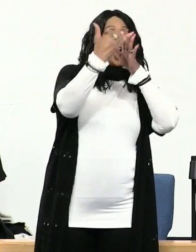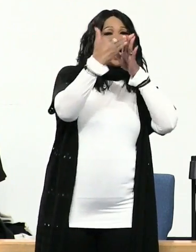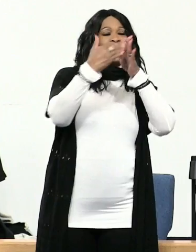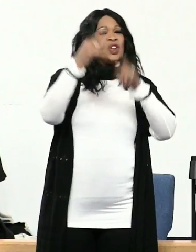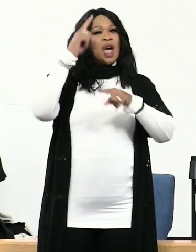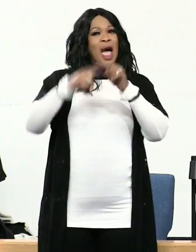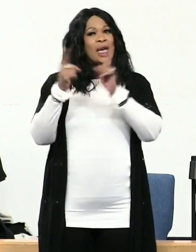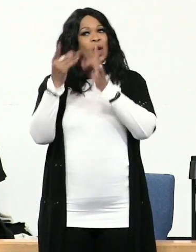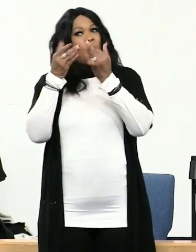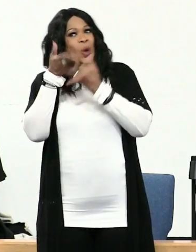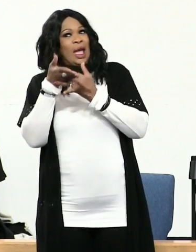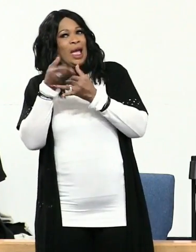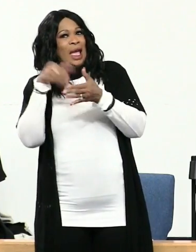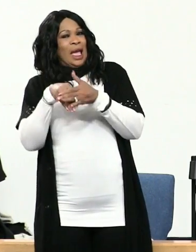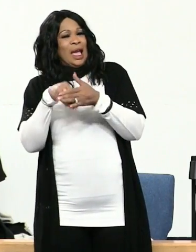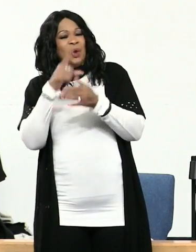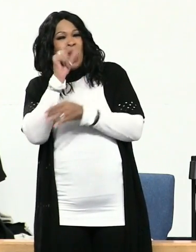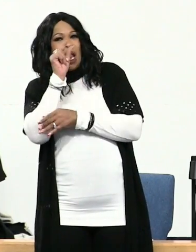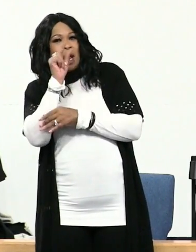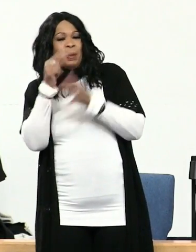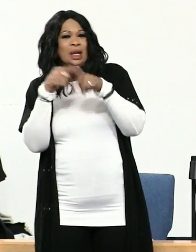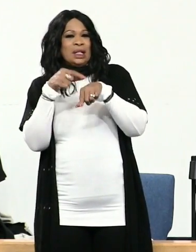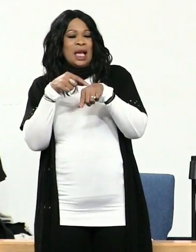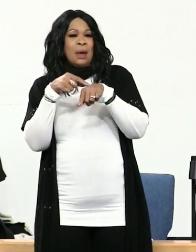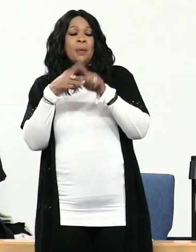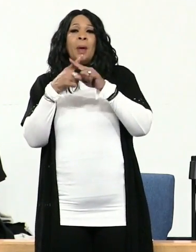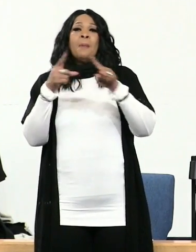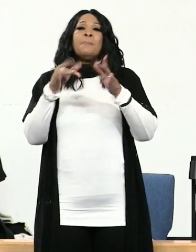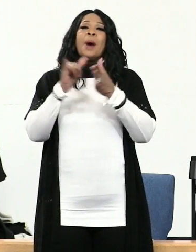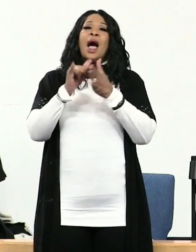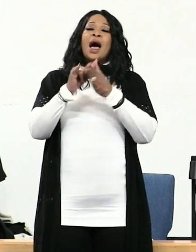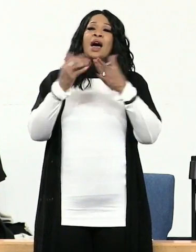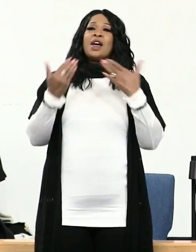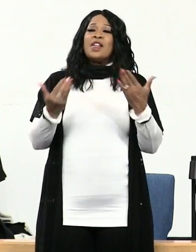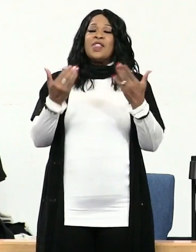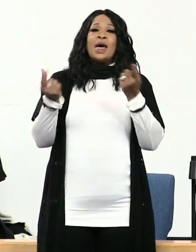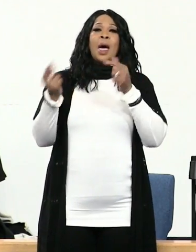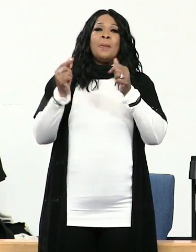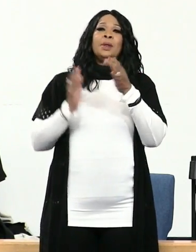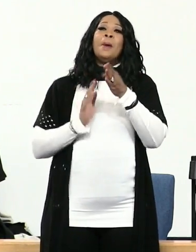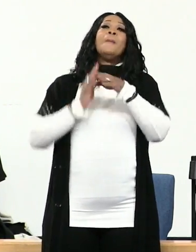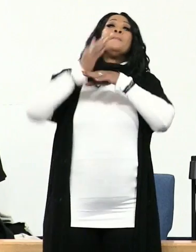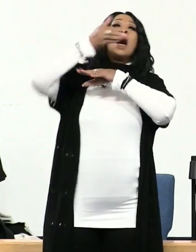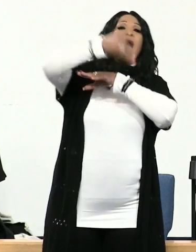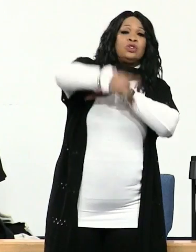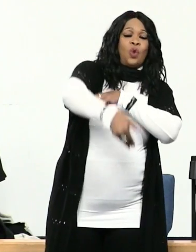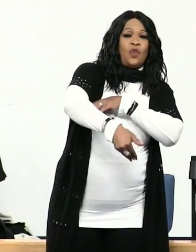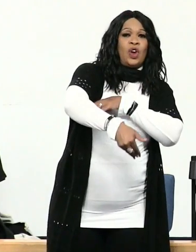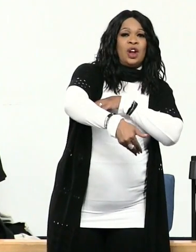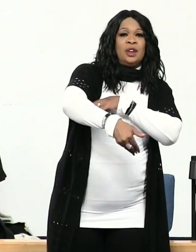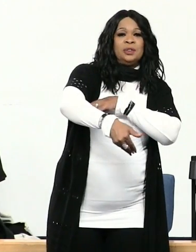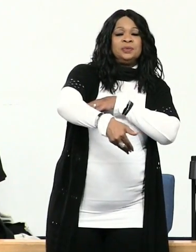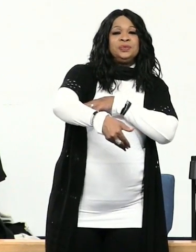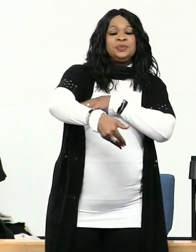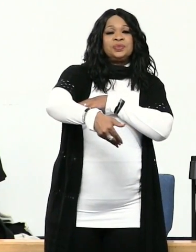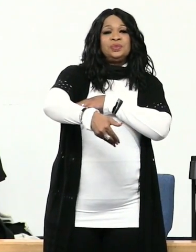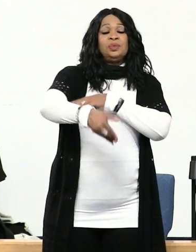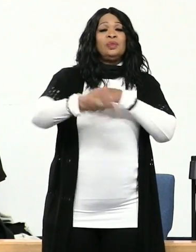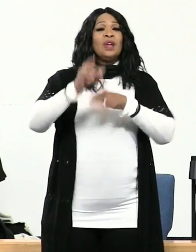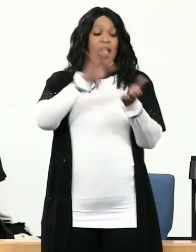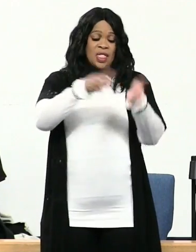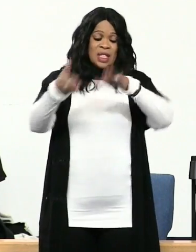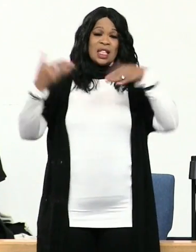a little bit of time. But that's hence the word Passover. That the death angel passed over